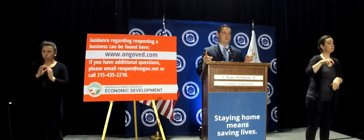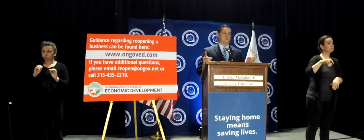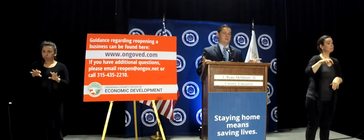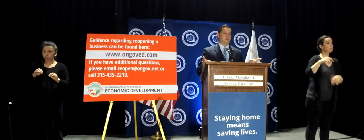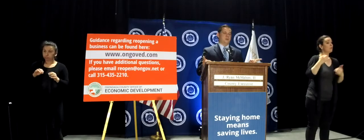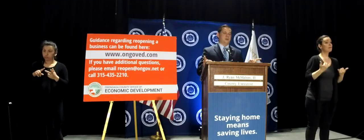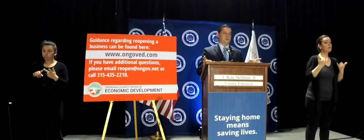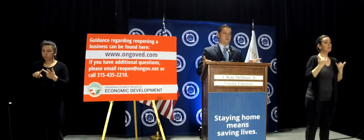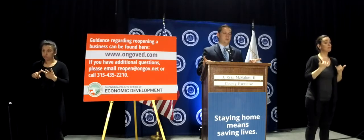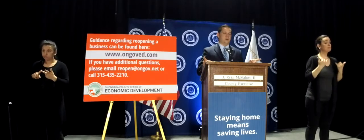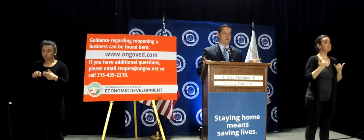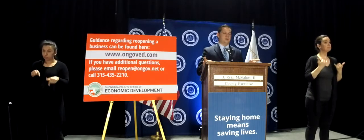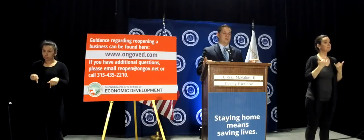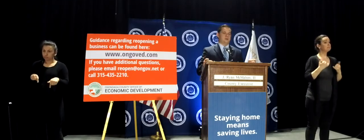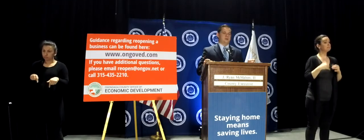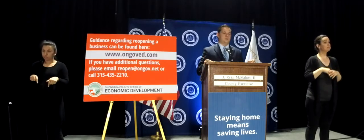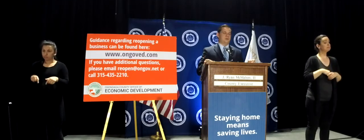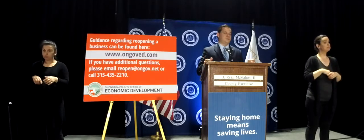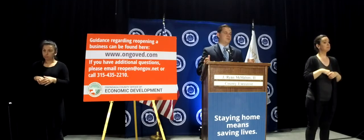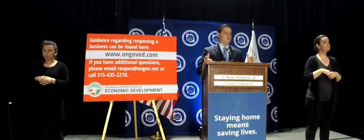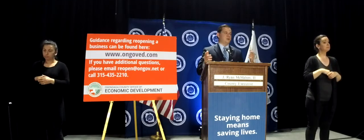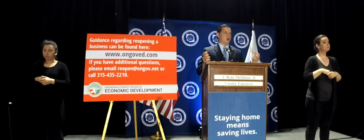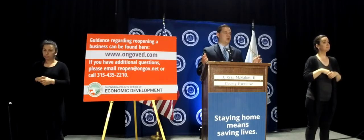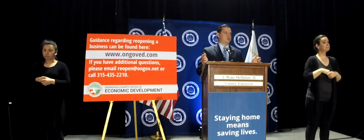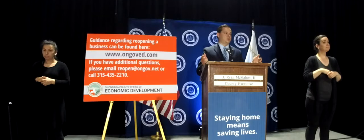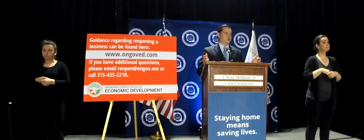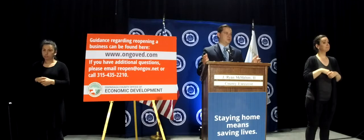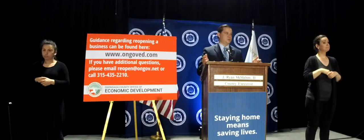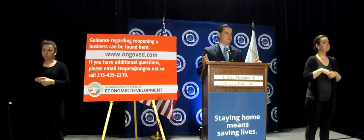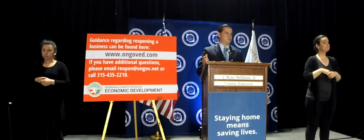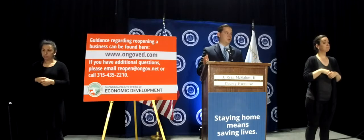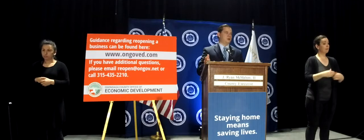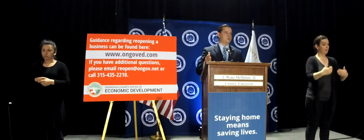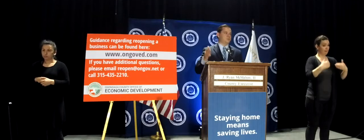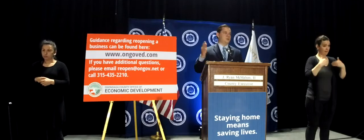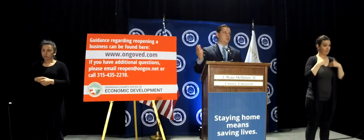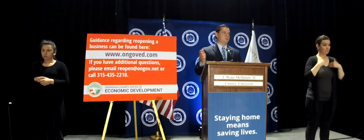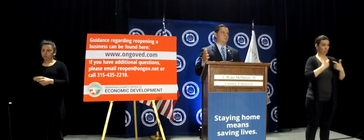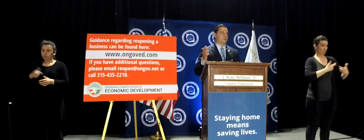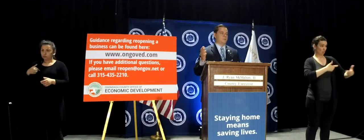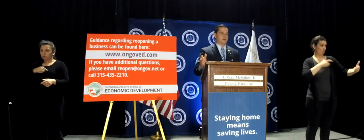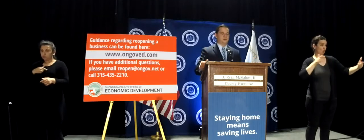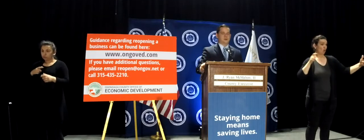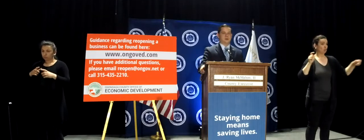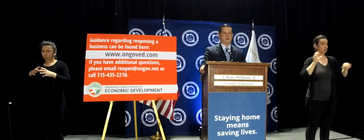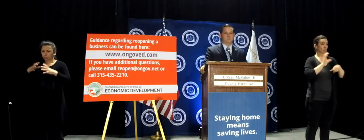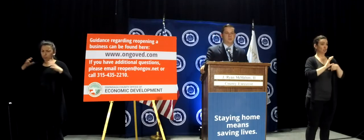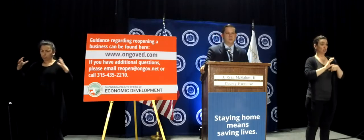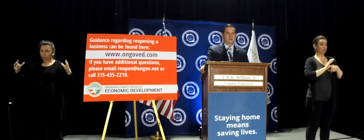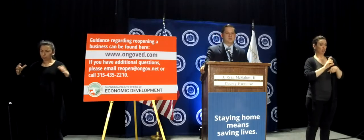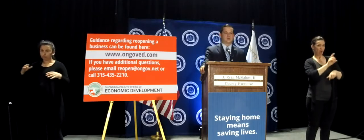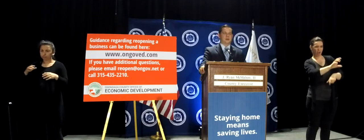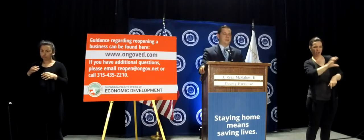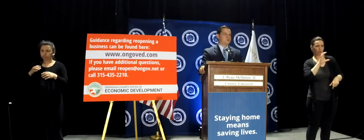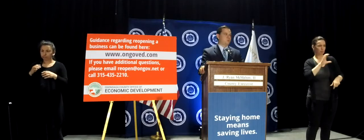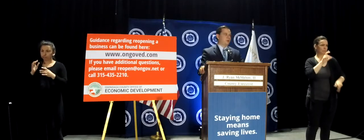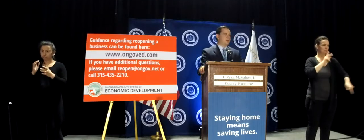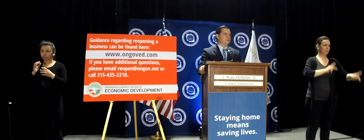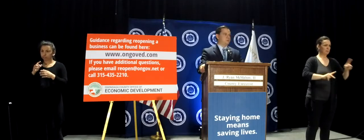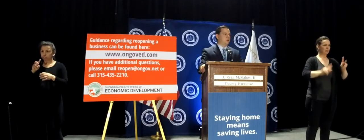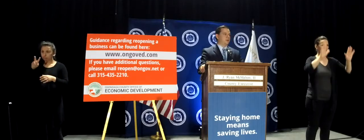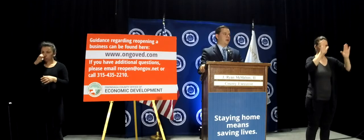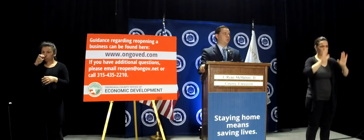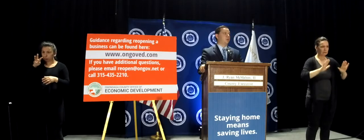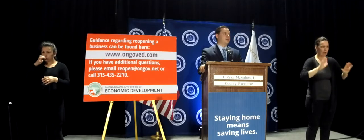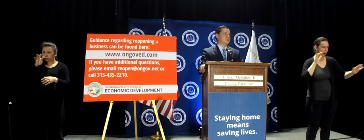have the ability where we have some very large churches. Hundreds of people come together Sunday. Certainly at this point,